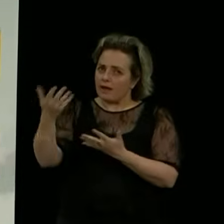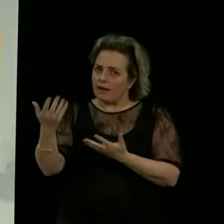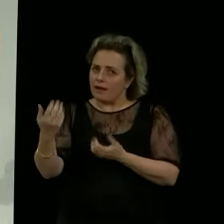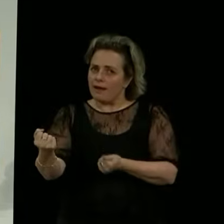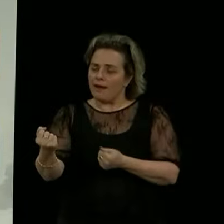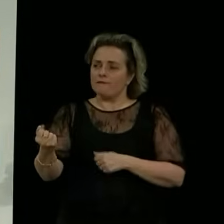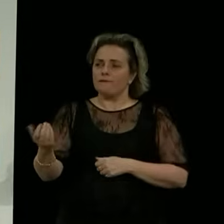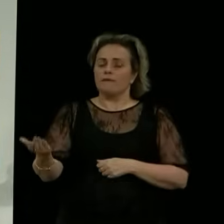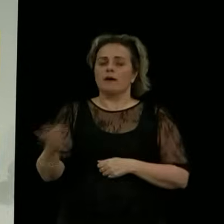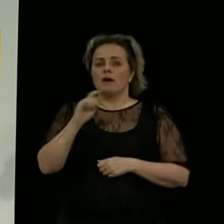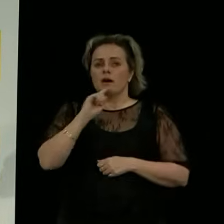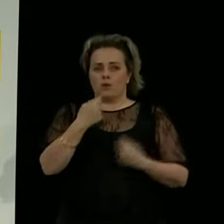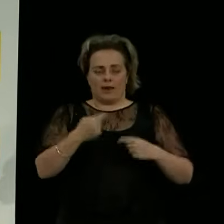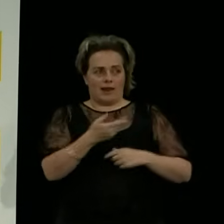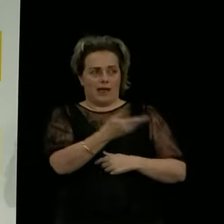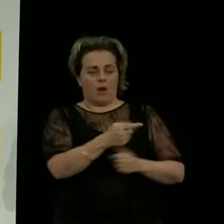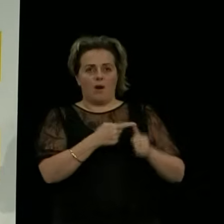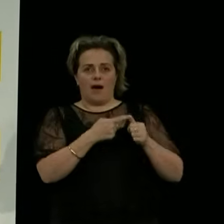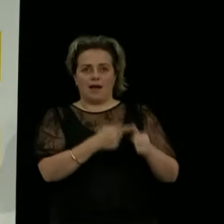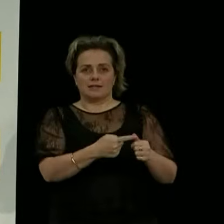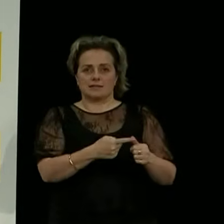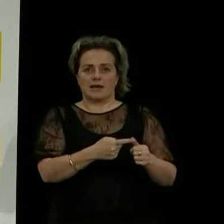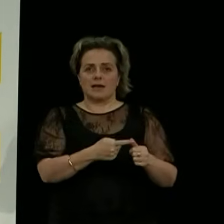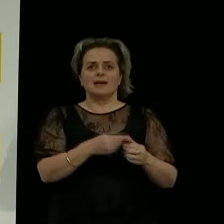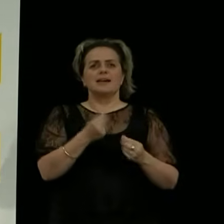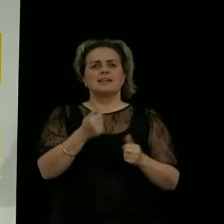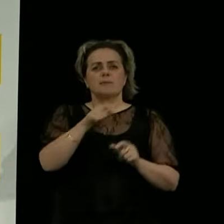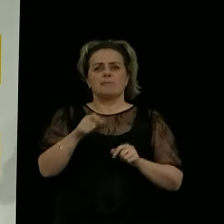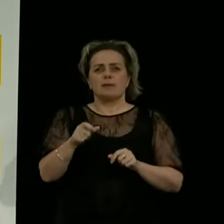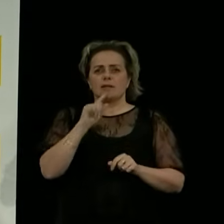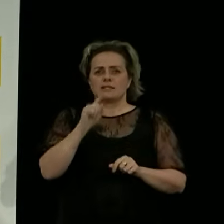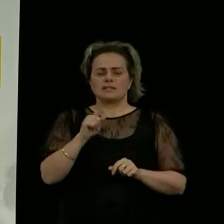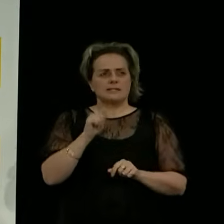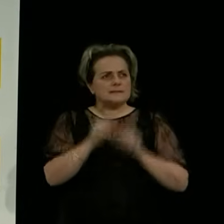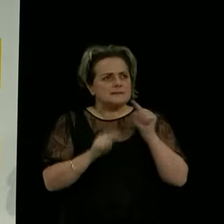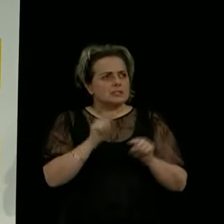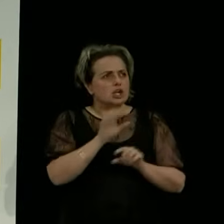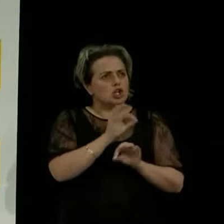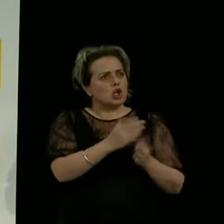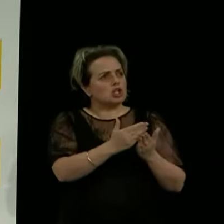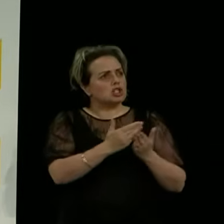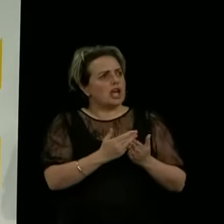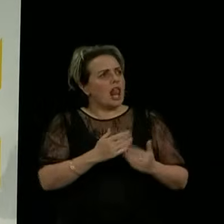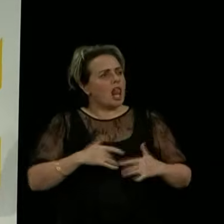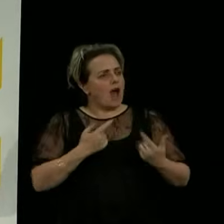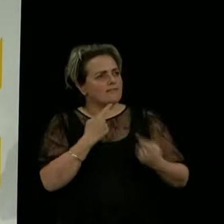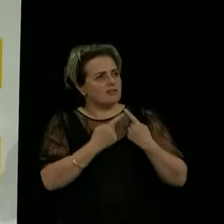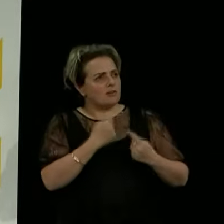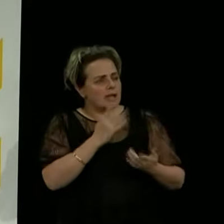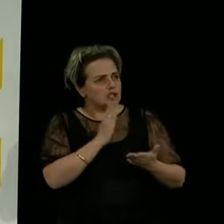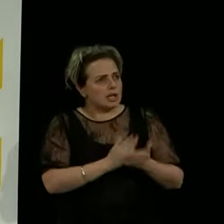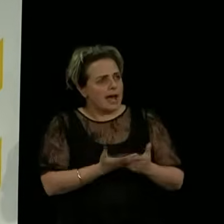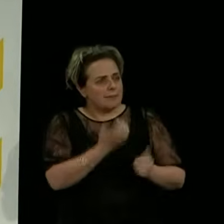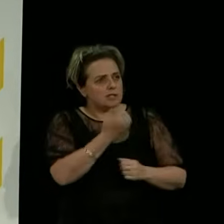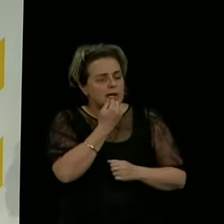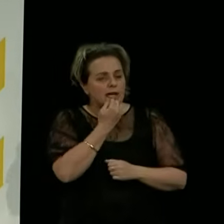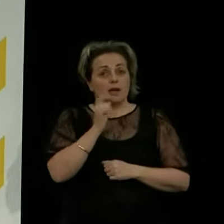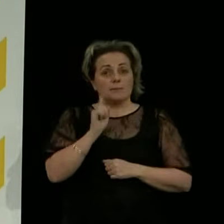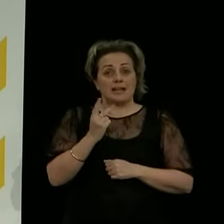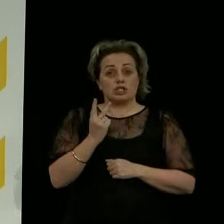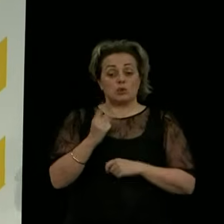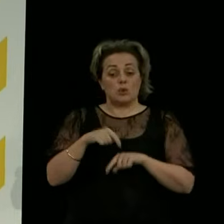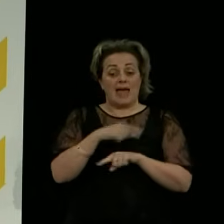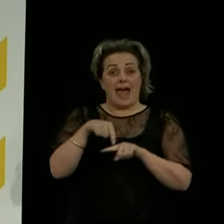there has been some accusation of us not sharing live information that we've received. We have, over the course of the last 2 hours,